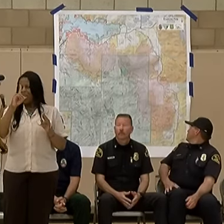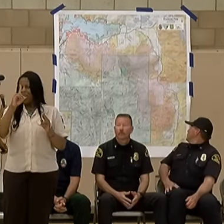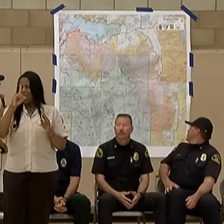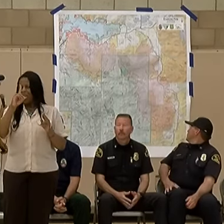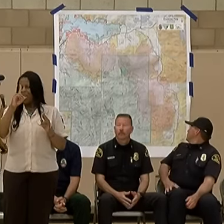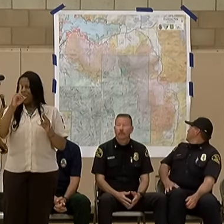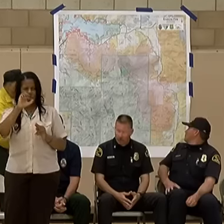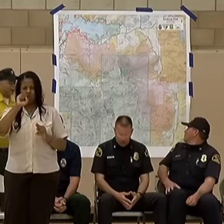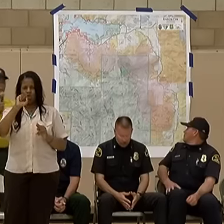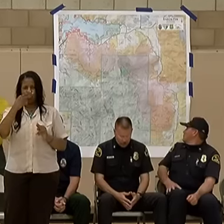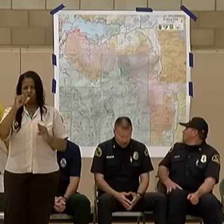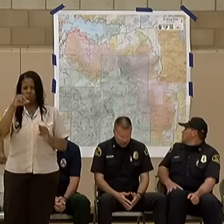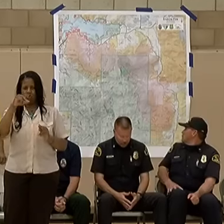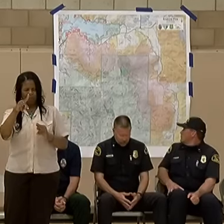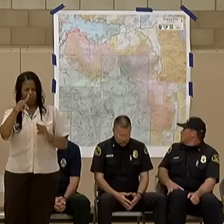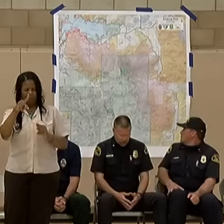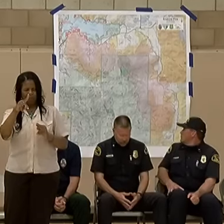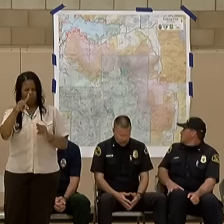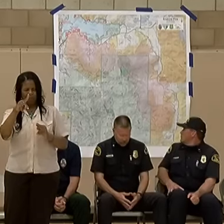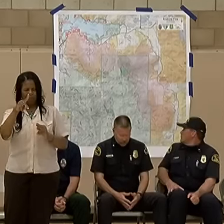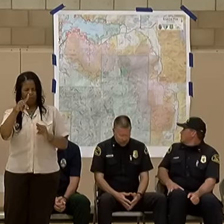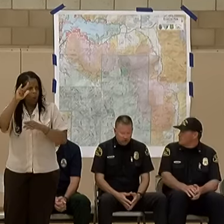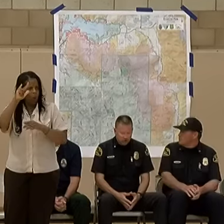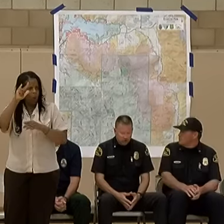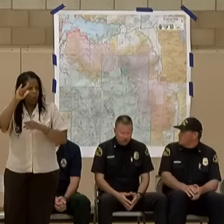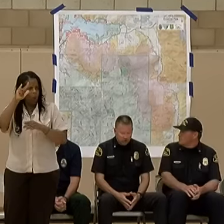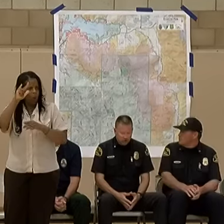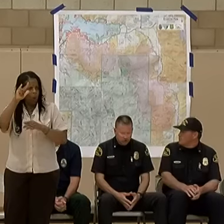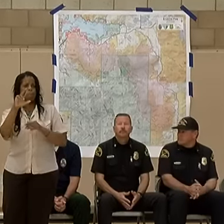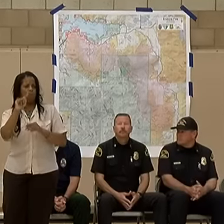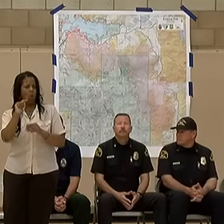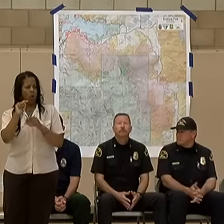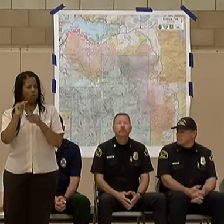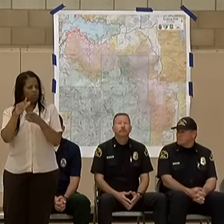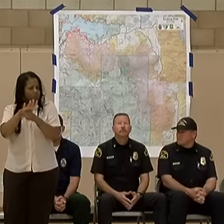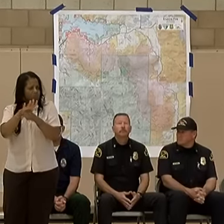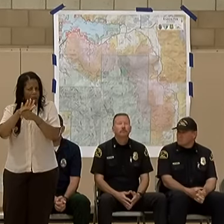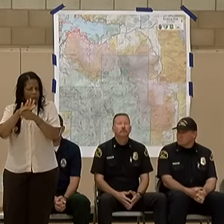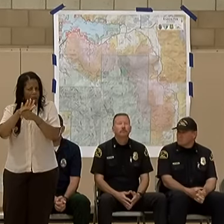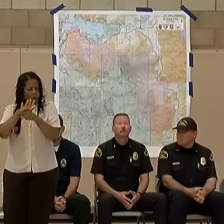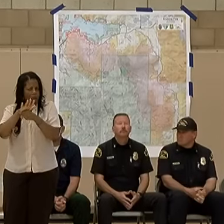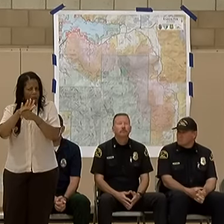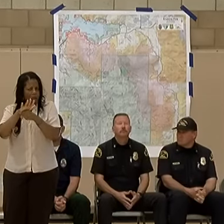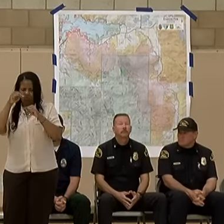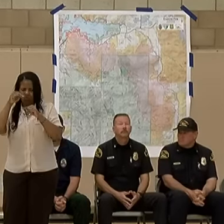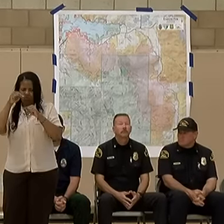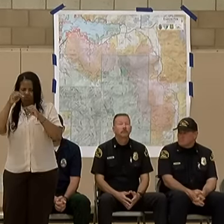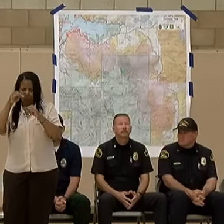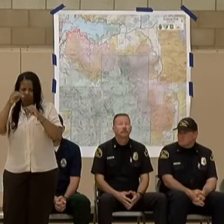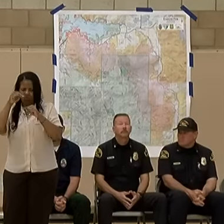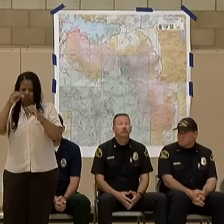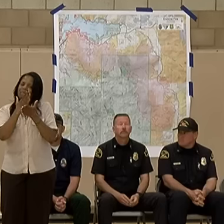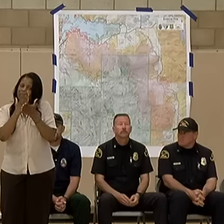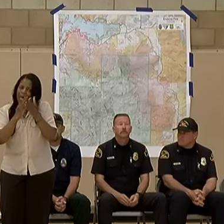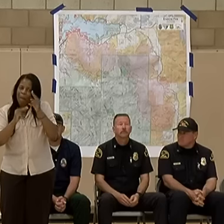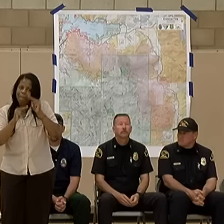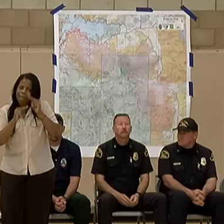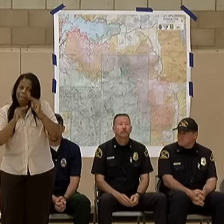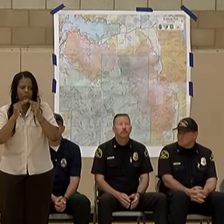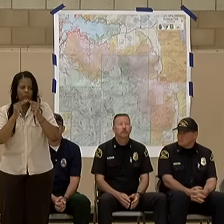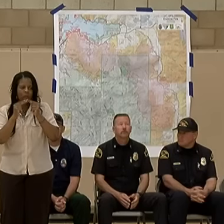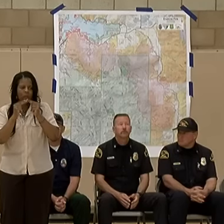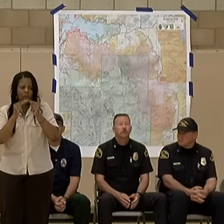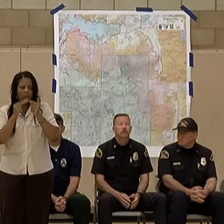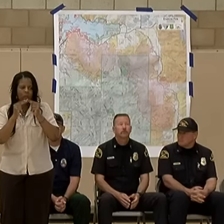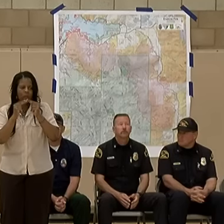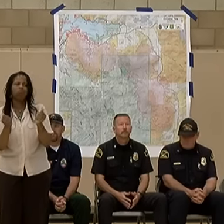Ship, by that airport area. We had it jump the road there. We did have some structures burnt, yes, last night.